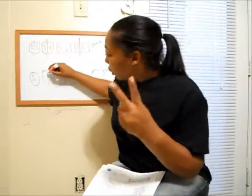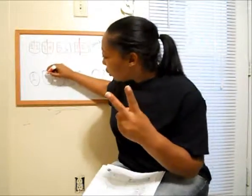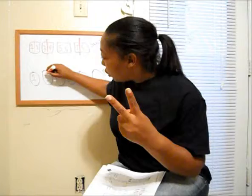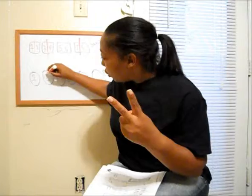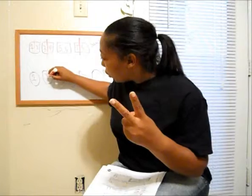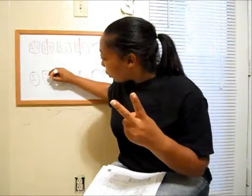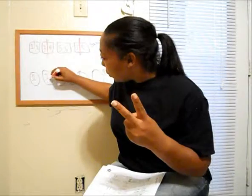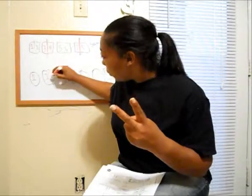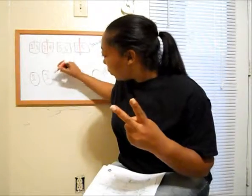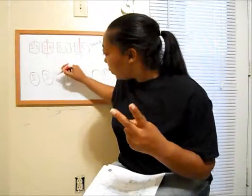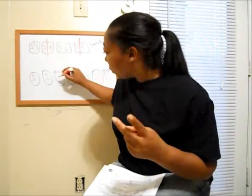2,